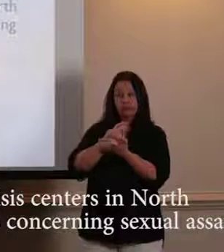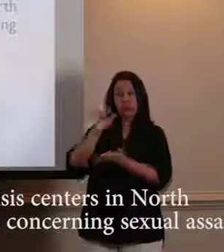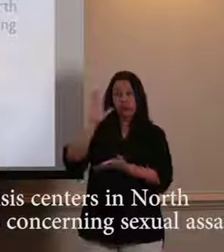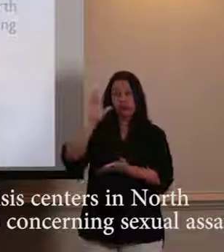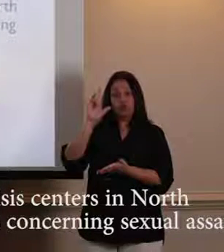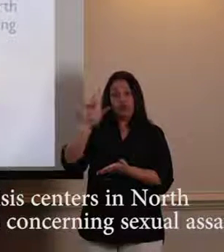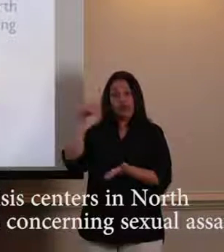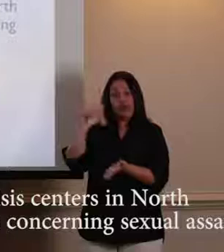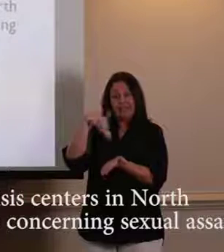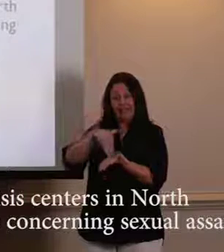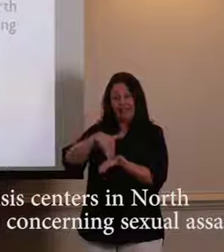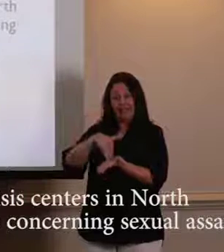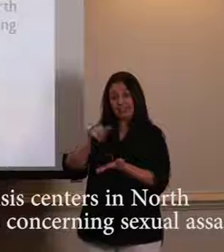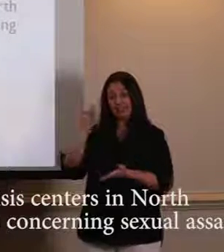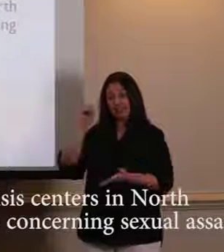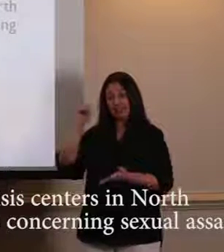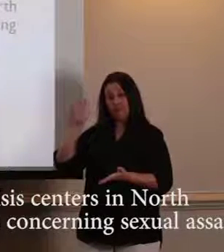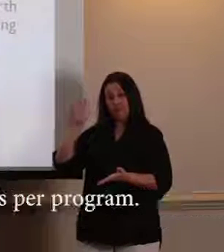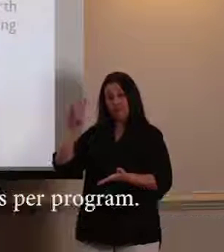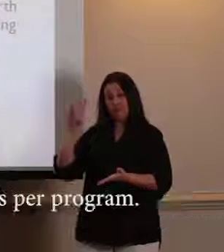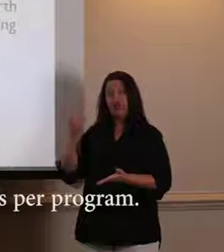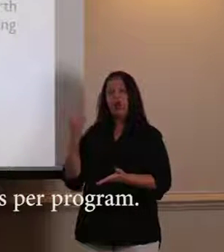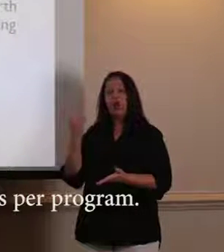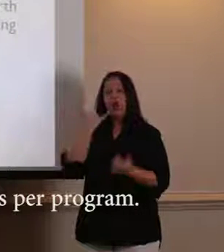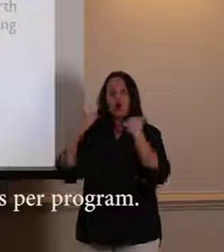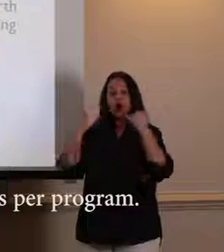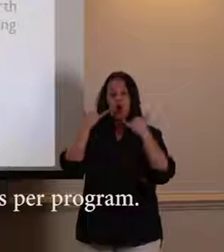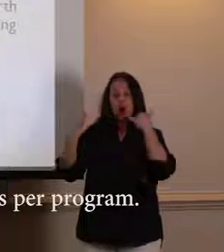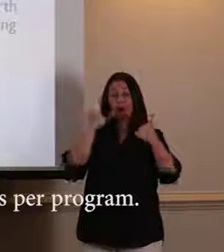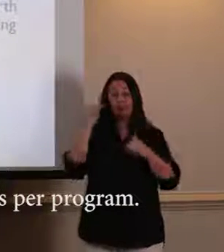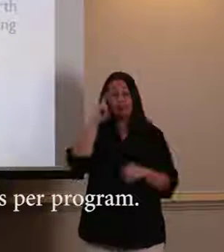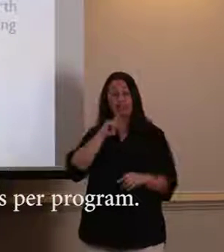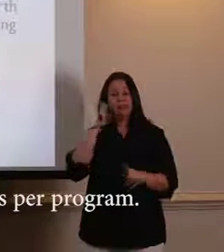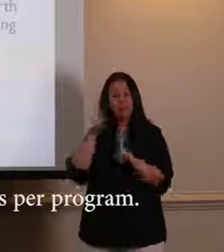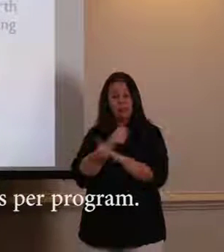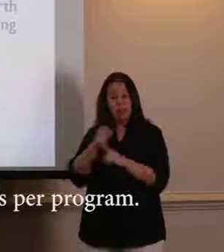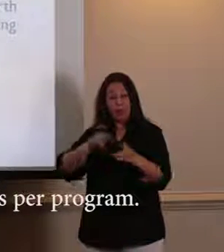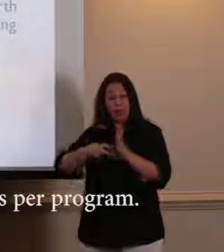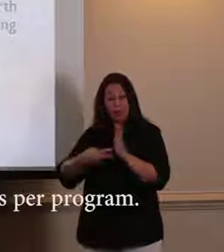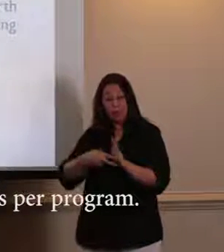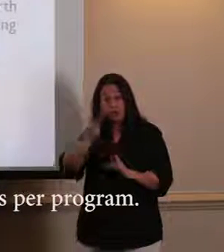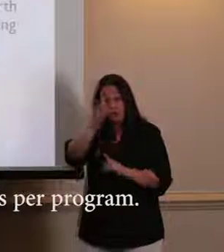25,058 calls concerning sexual assault. That's approximately 278 calls per program.